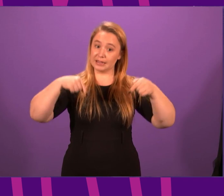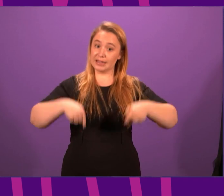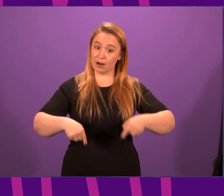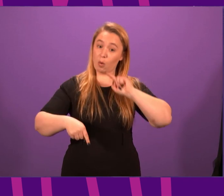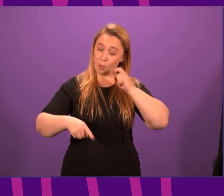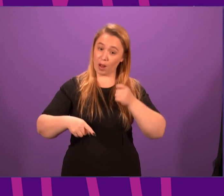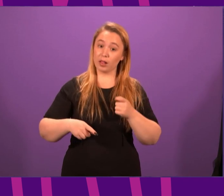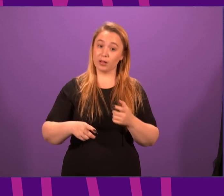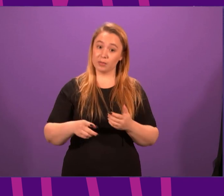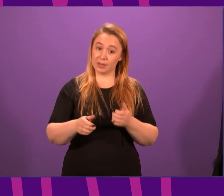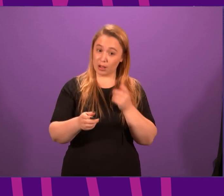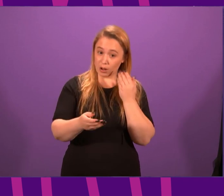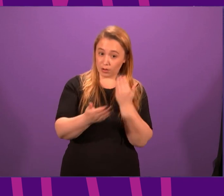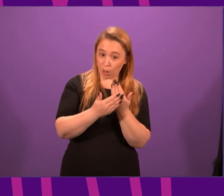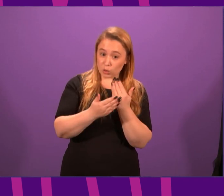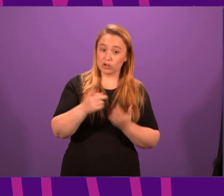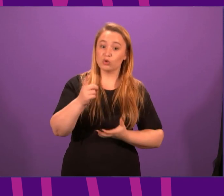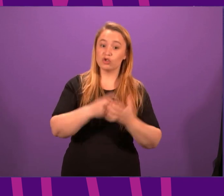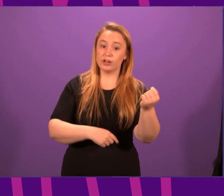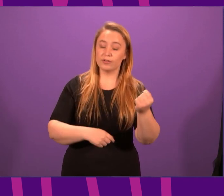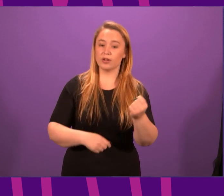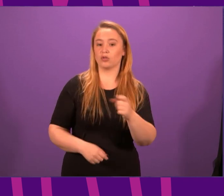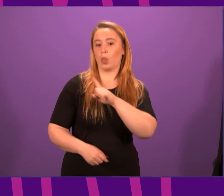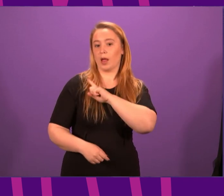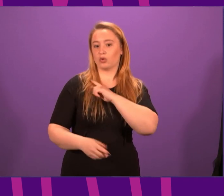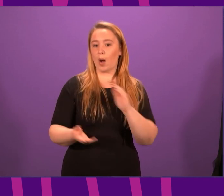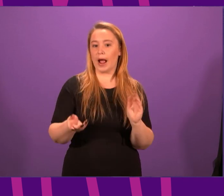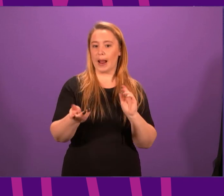I would ask the Chamber to support my amendment. Thank you.